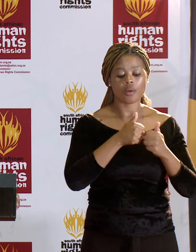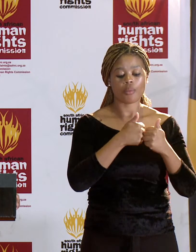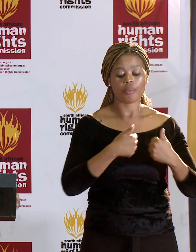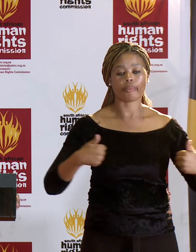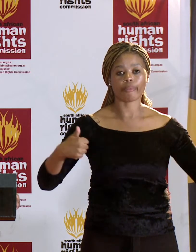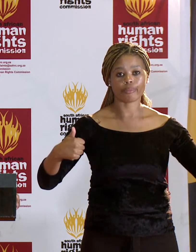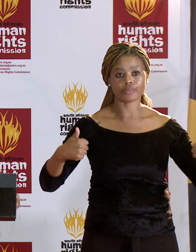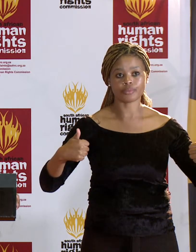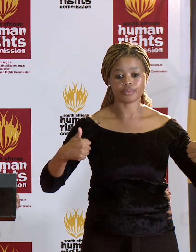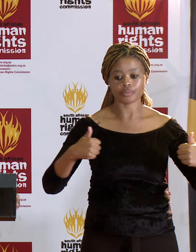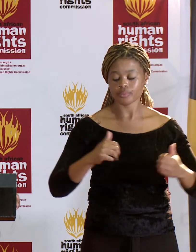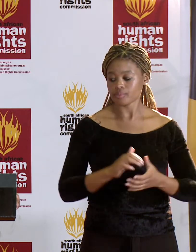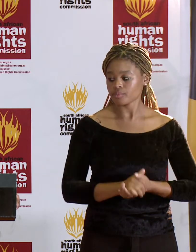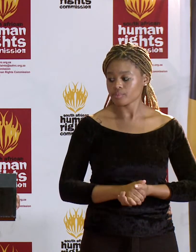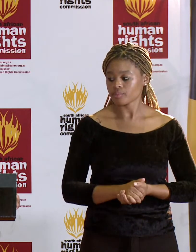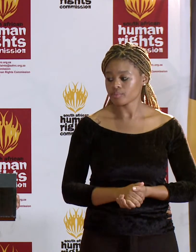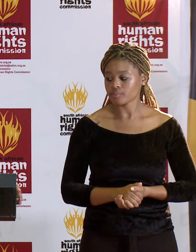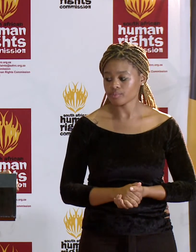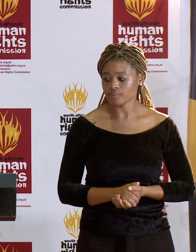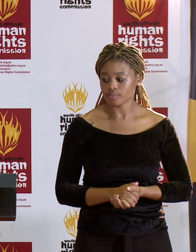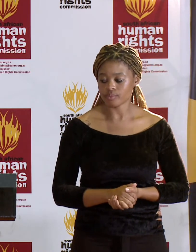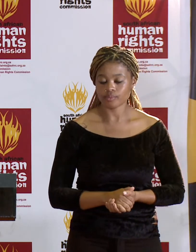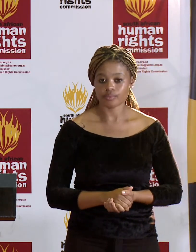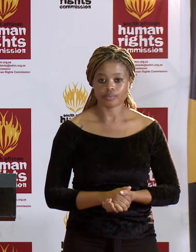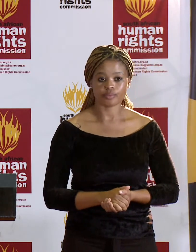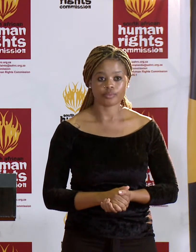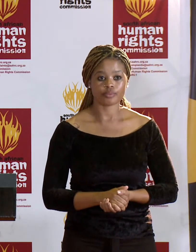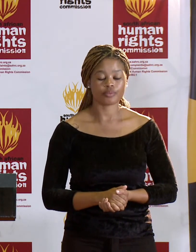panelists in no particular order.